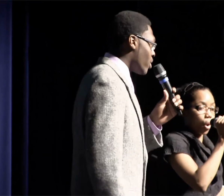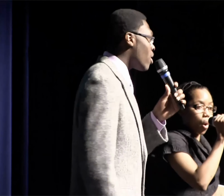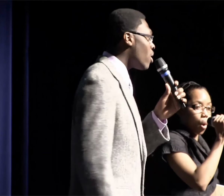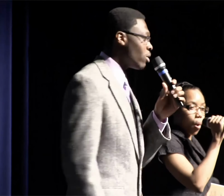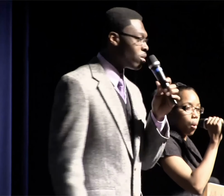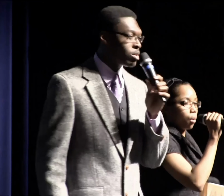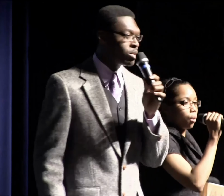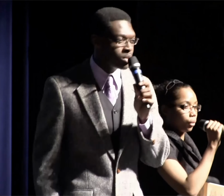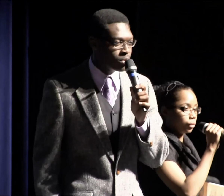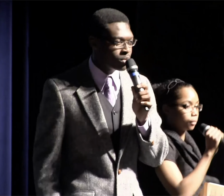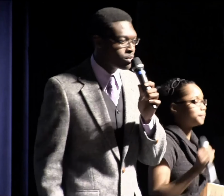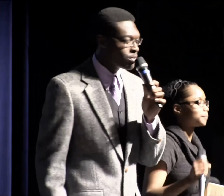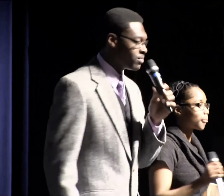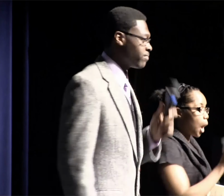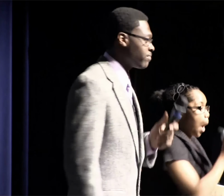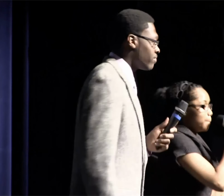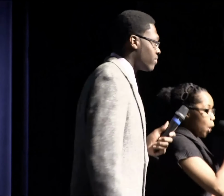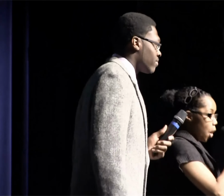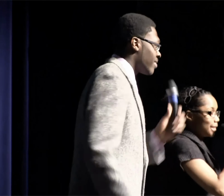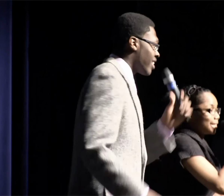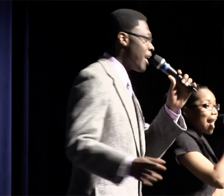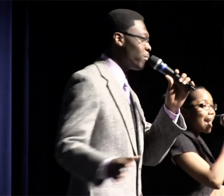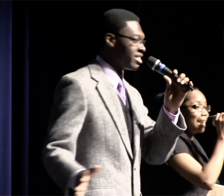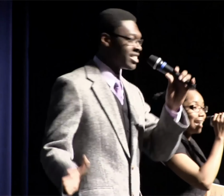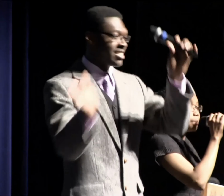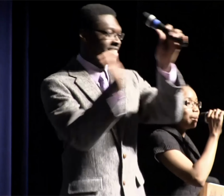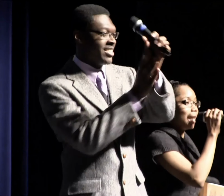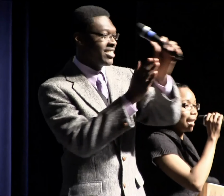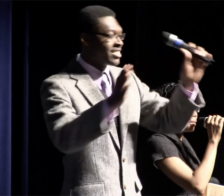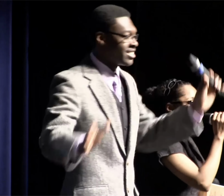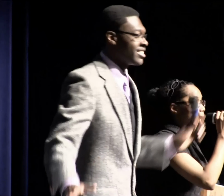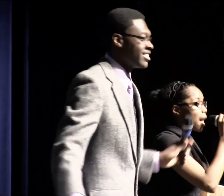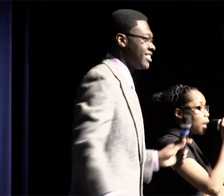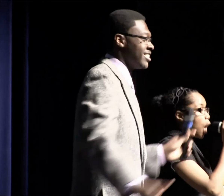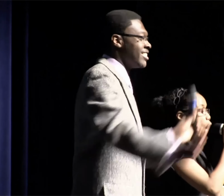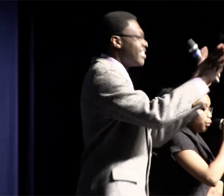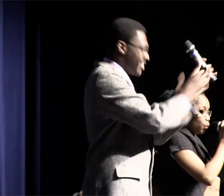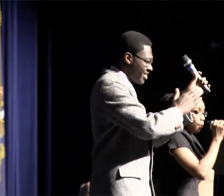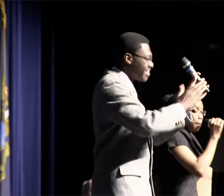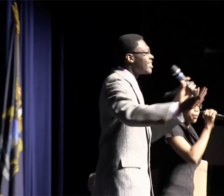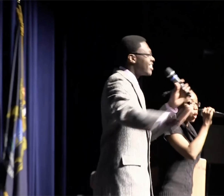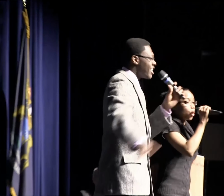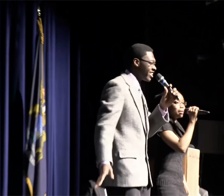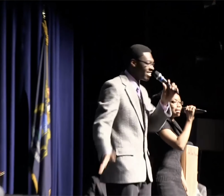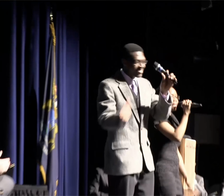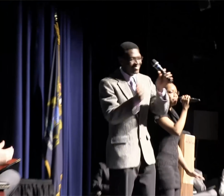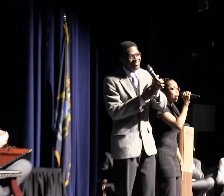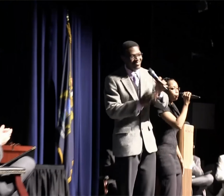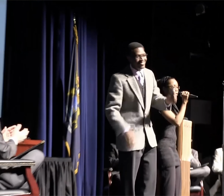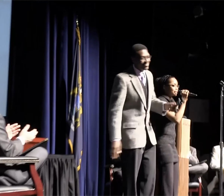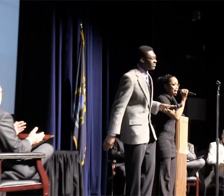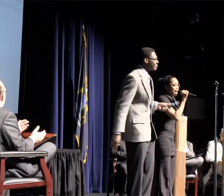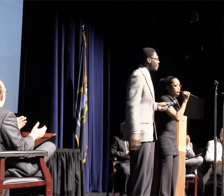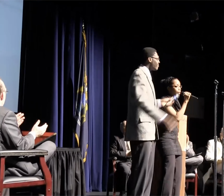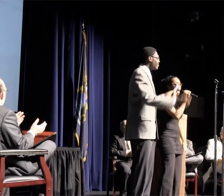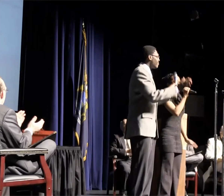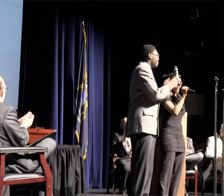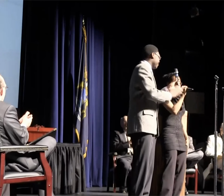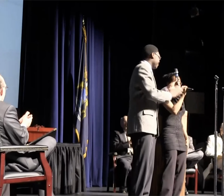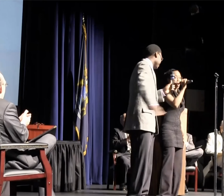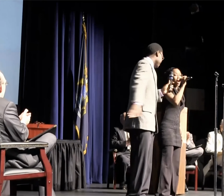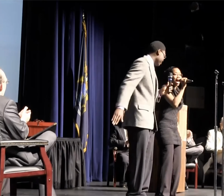hold on. Paul and Silas began to shout, the door popped open and they walked